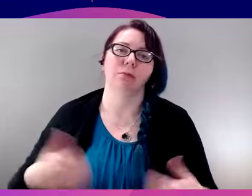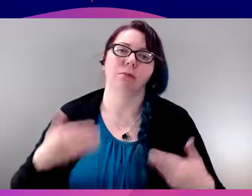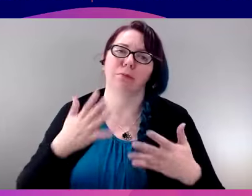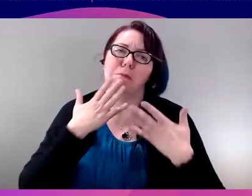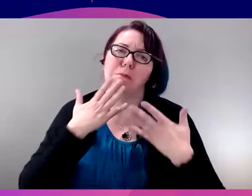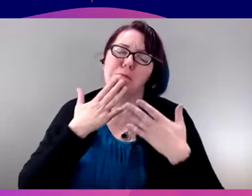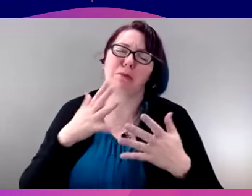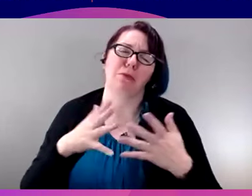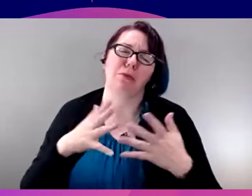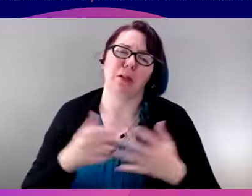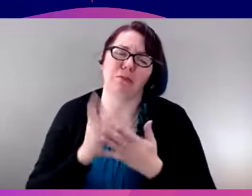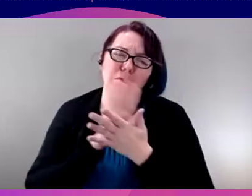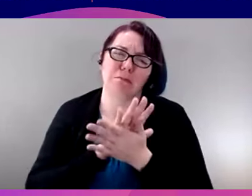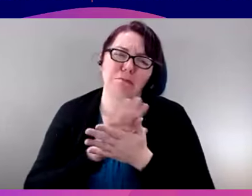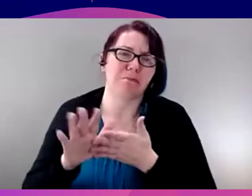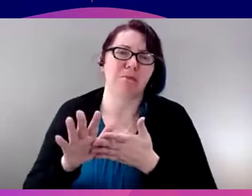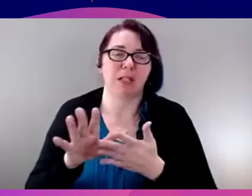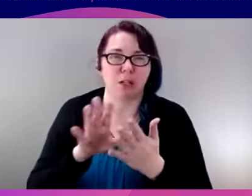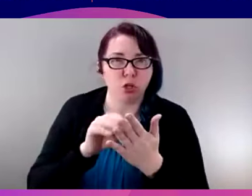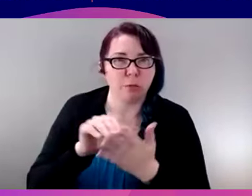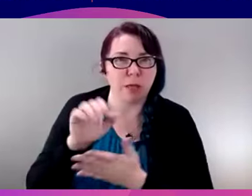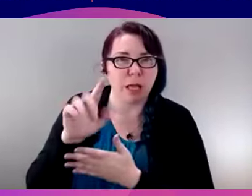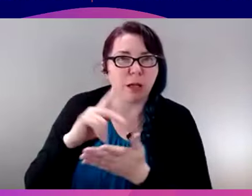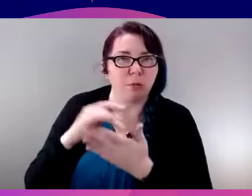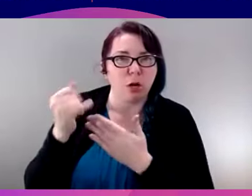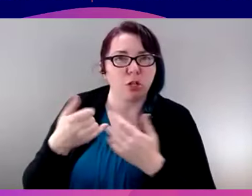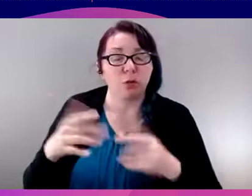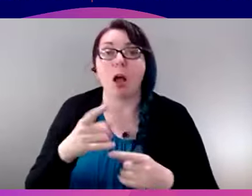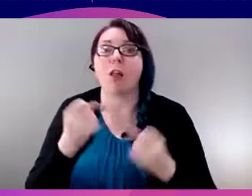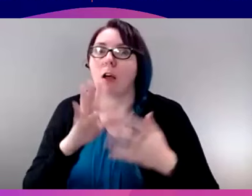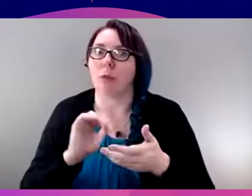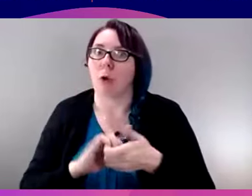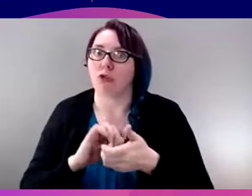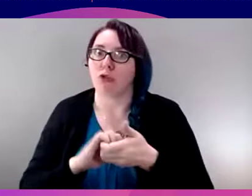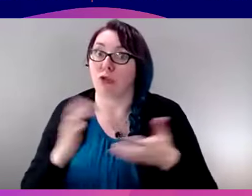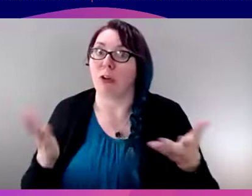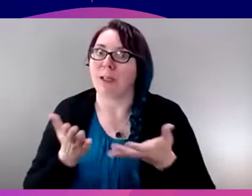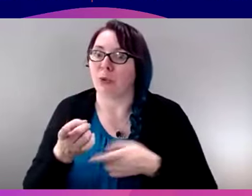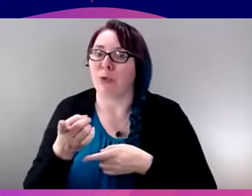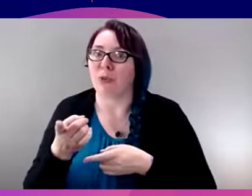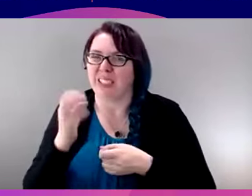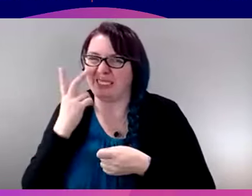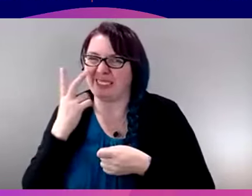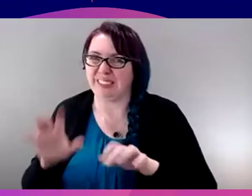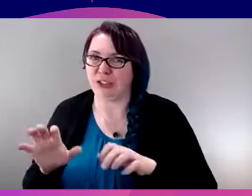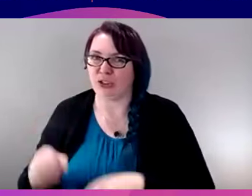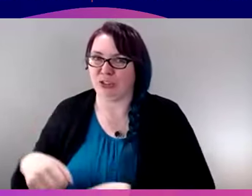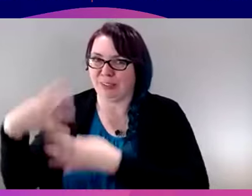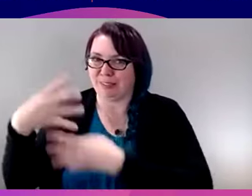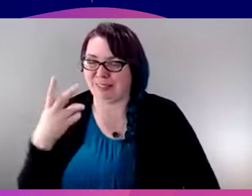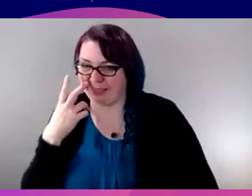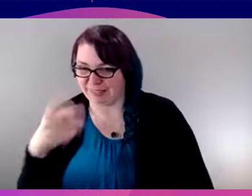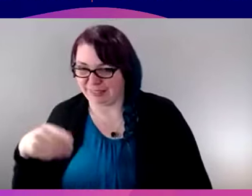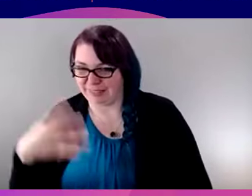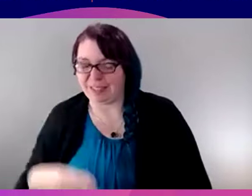project. Lots of your partners are here and responding in the chat, so that's been fun. And shout out as well to the larger Humane